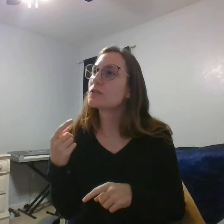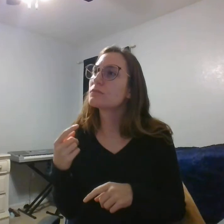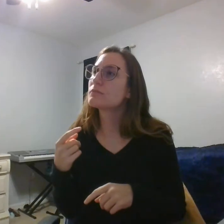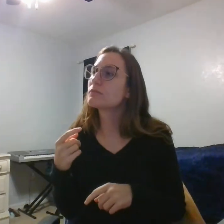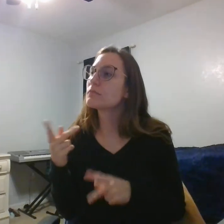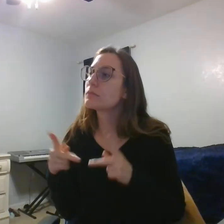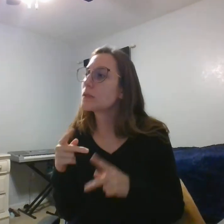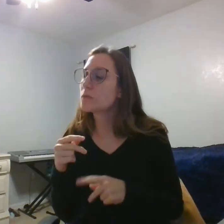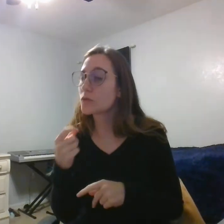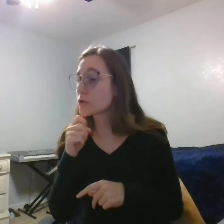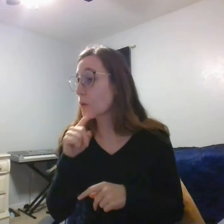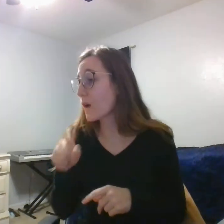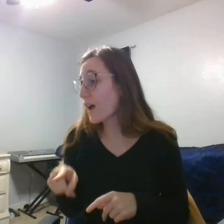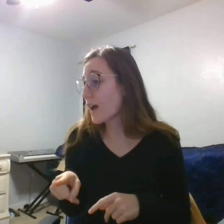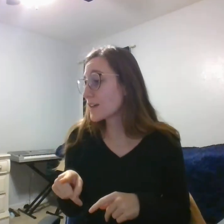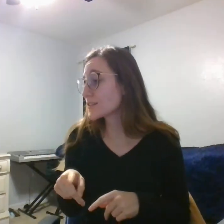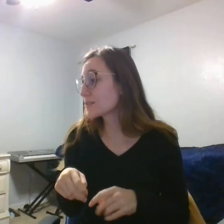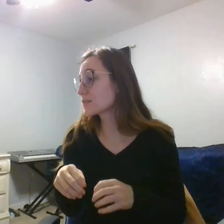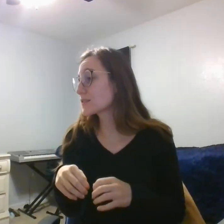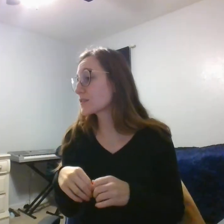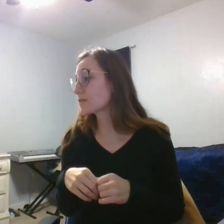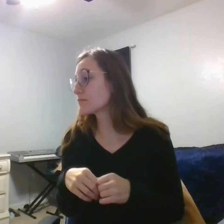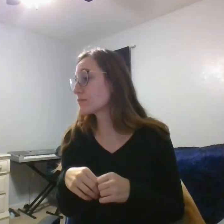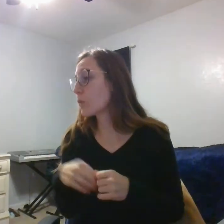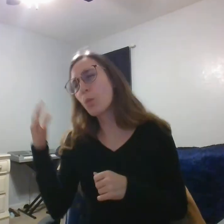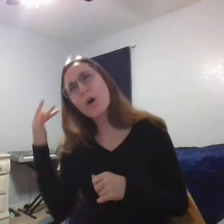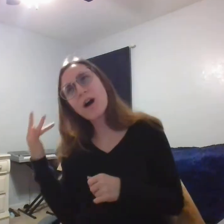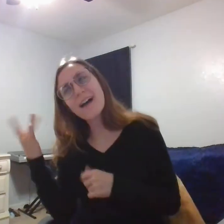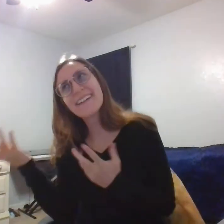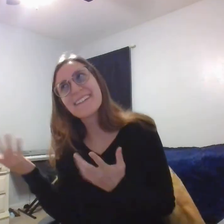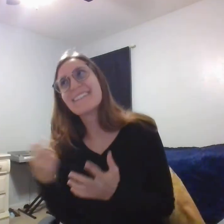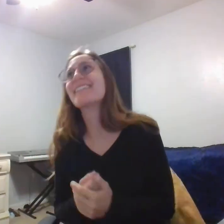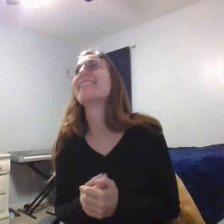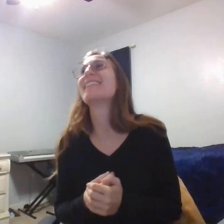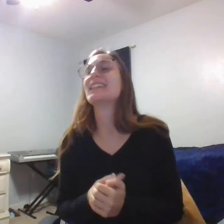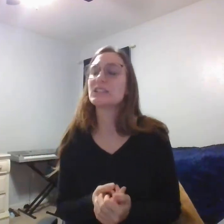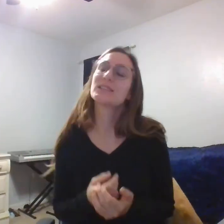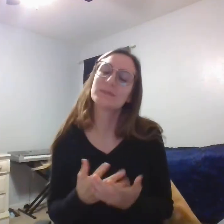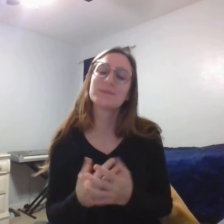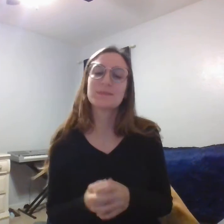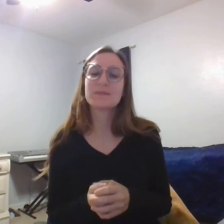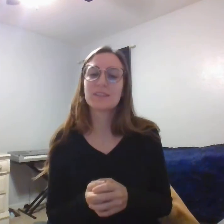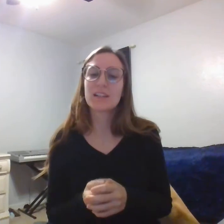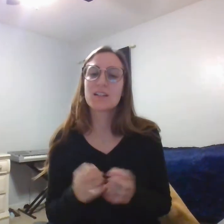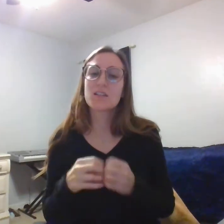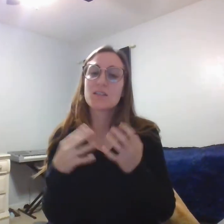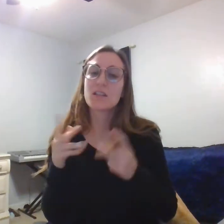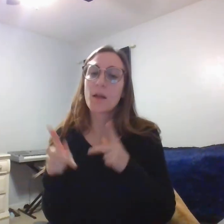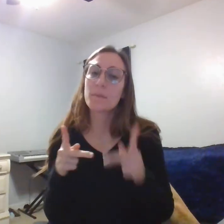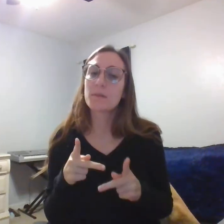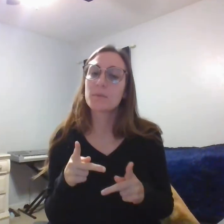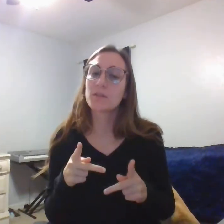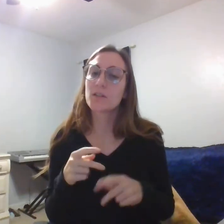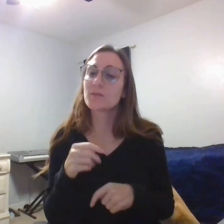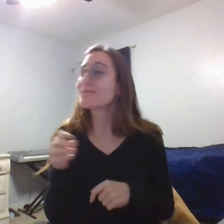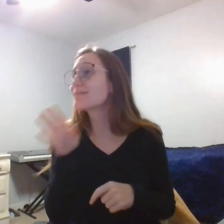doing because my dog is on the couch today. No one says that. So yeah, there's a lot of things that people don't talk about. You just have to be normal. So